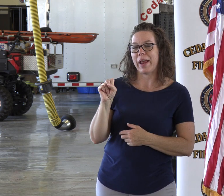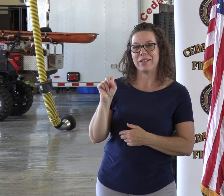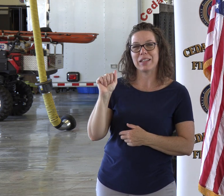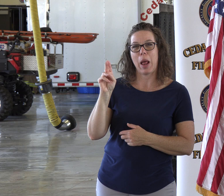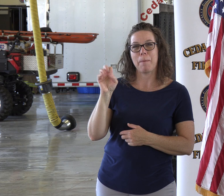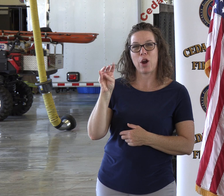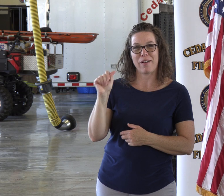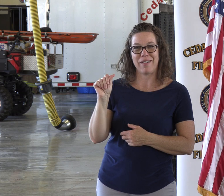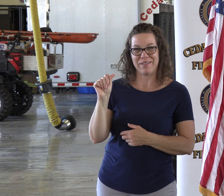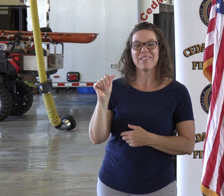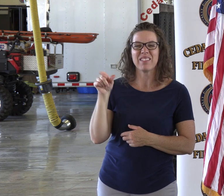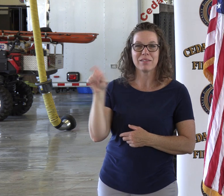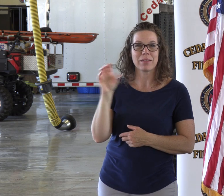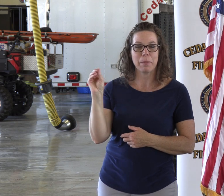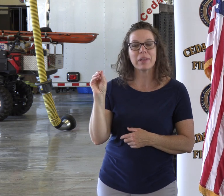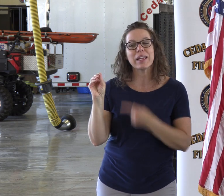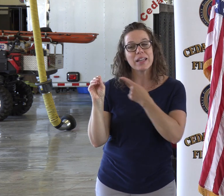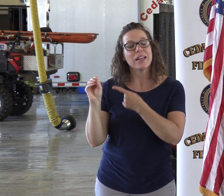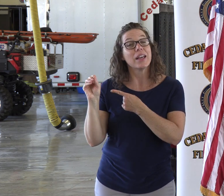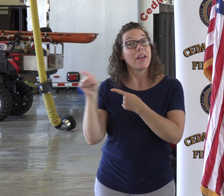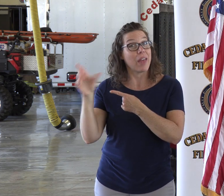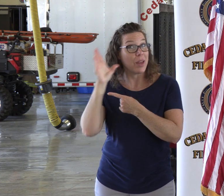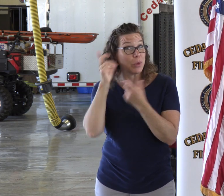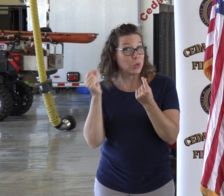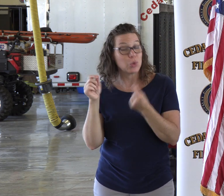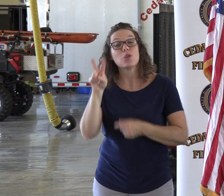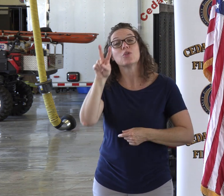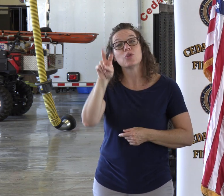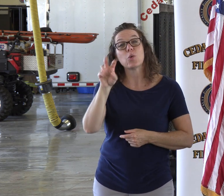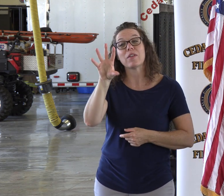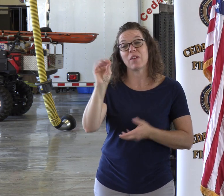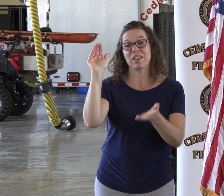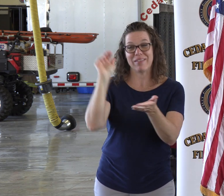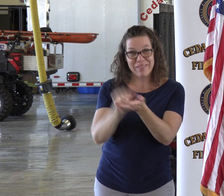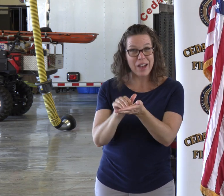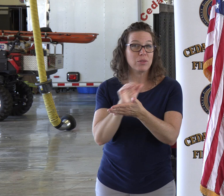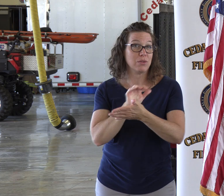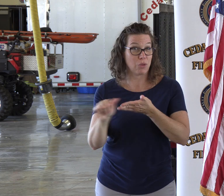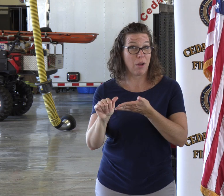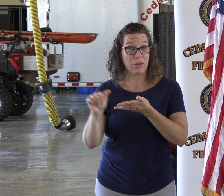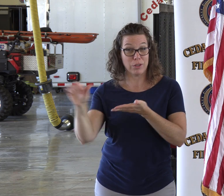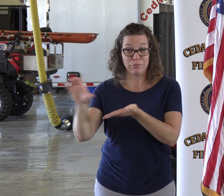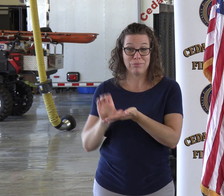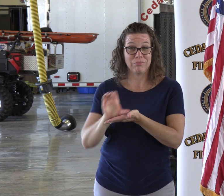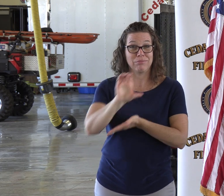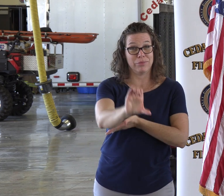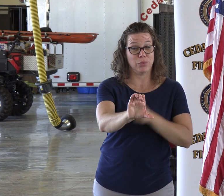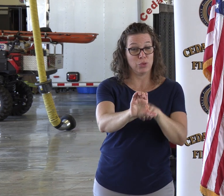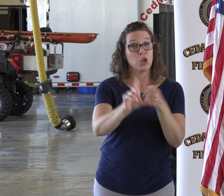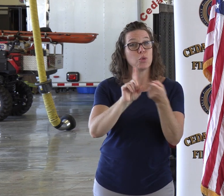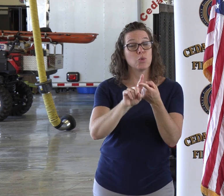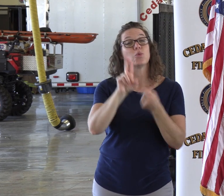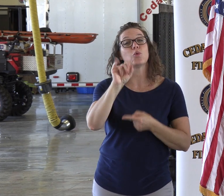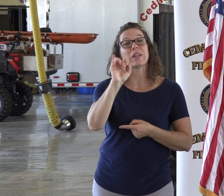and Transamerica is going to be making a $250,000 donation to